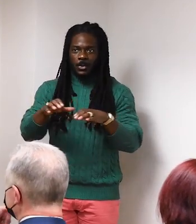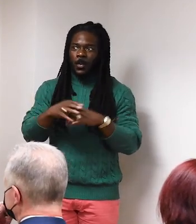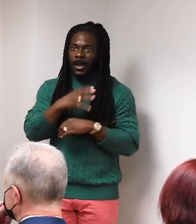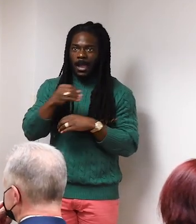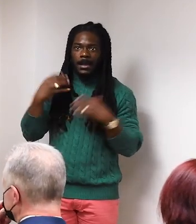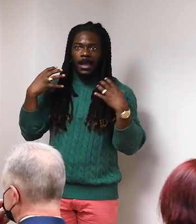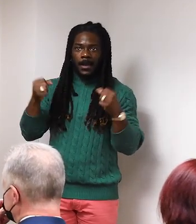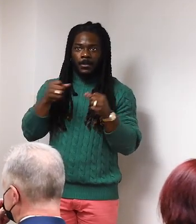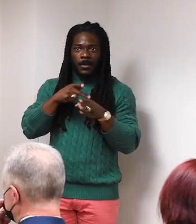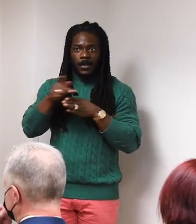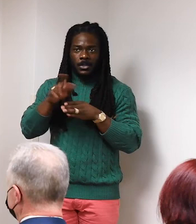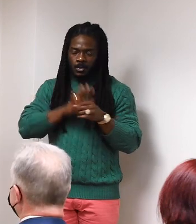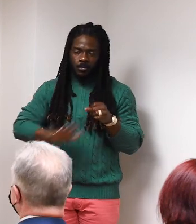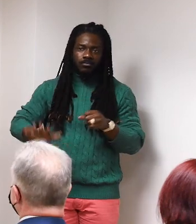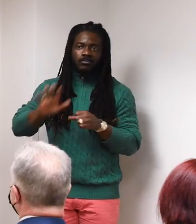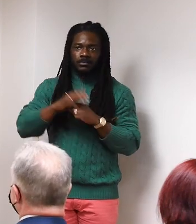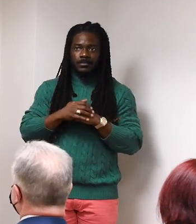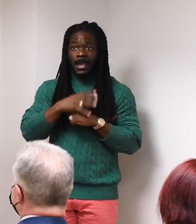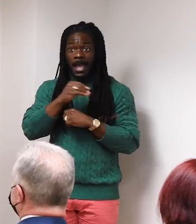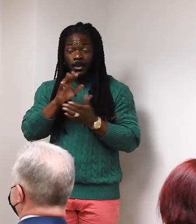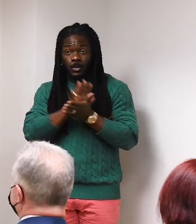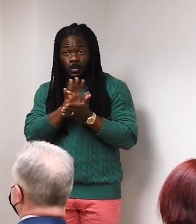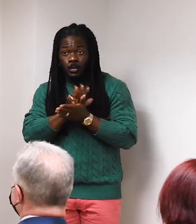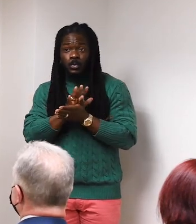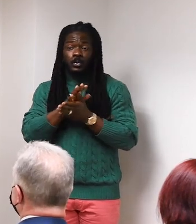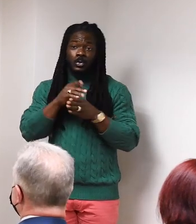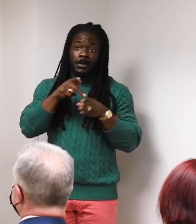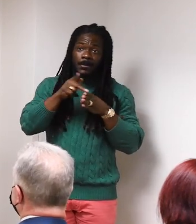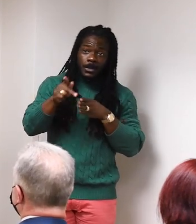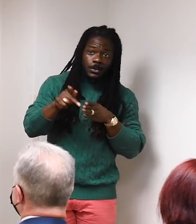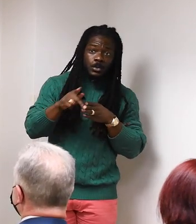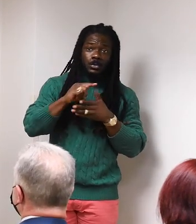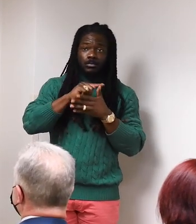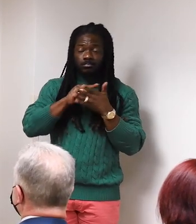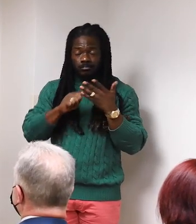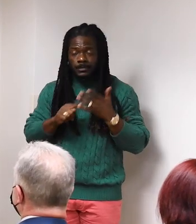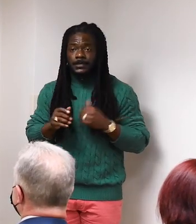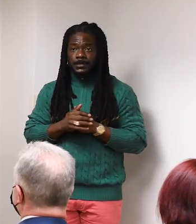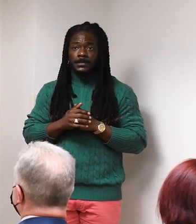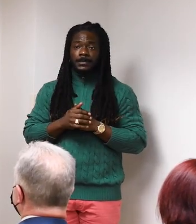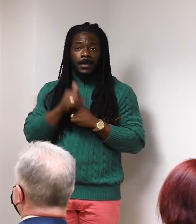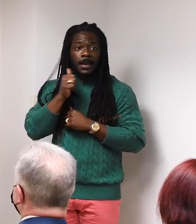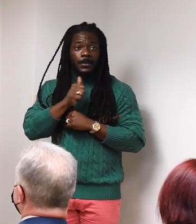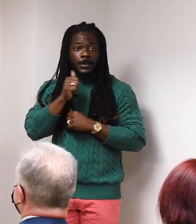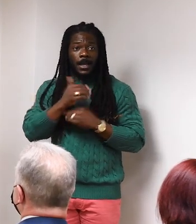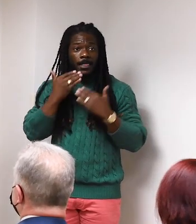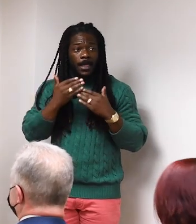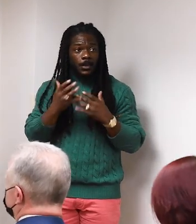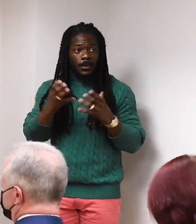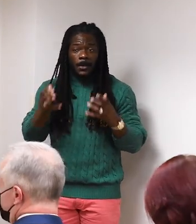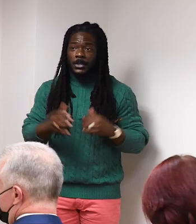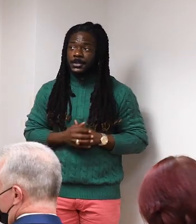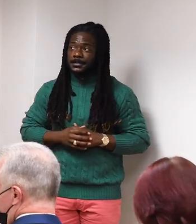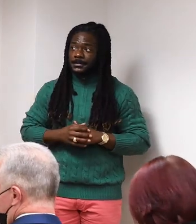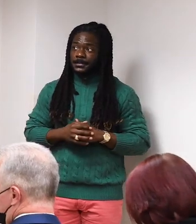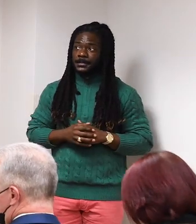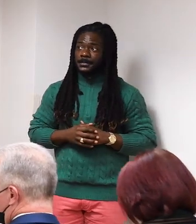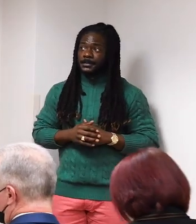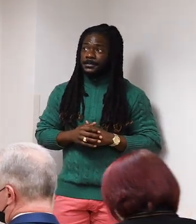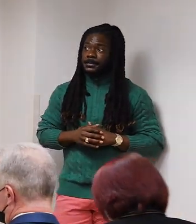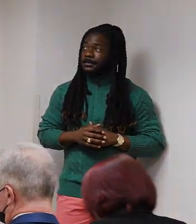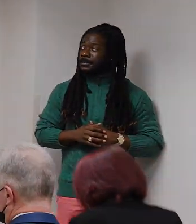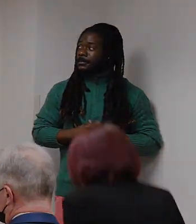health professionals across the country and school professionals across the country are doing every single day. Thank you all very much.